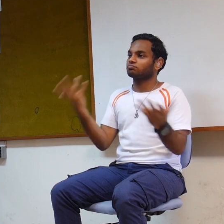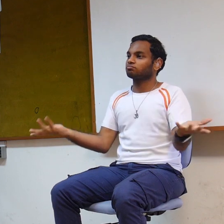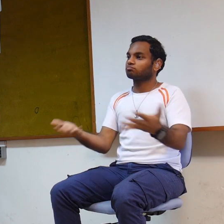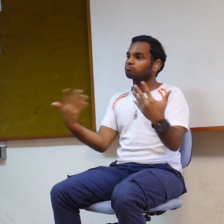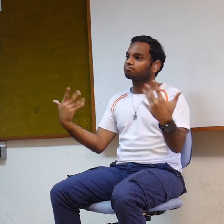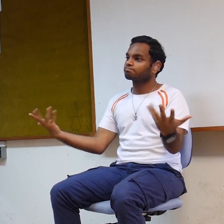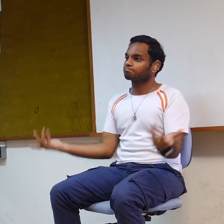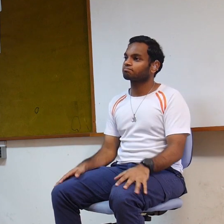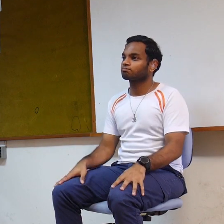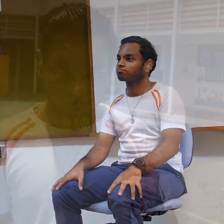if